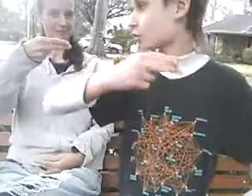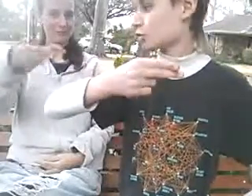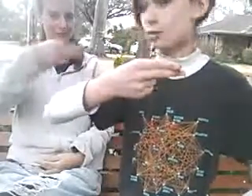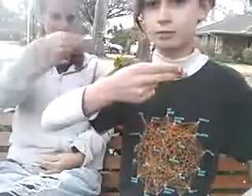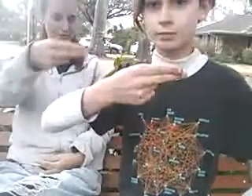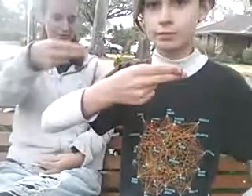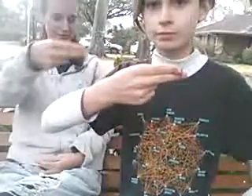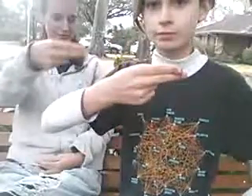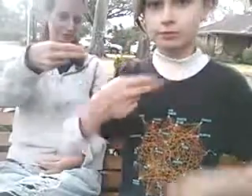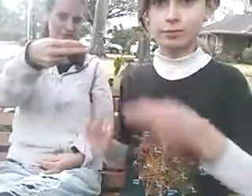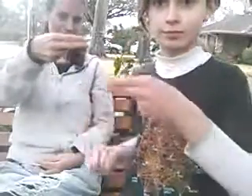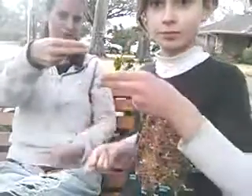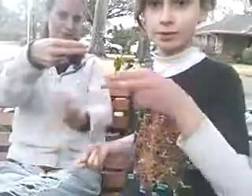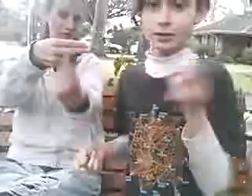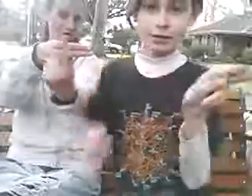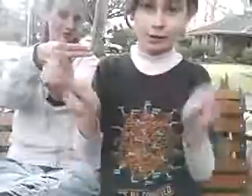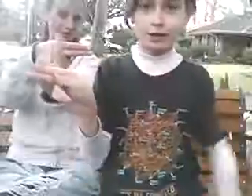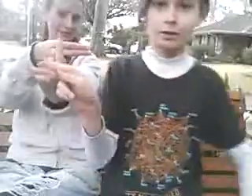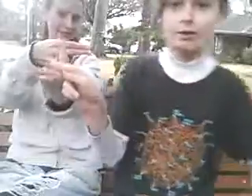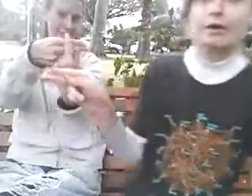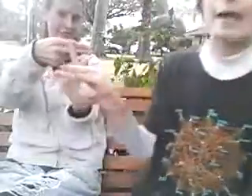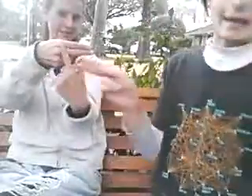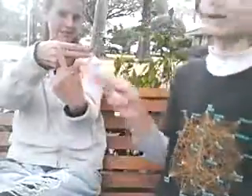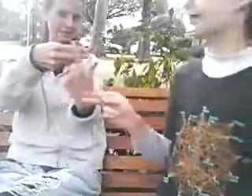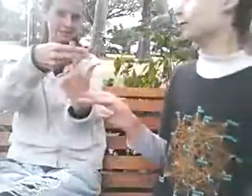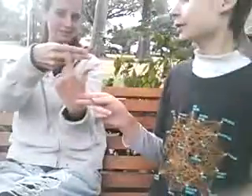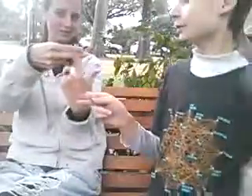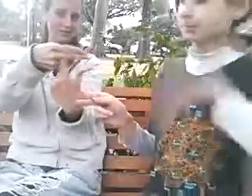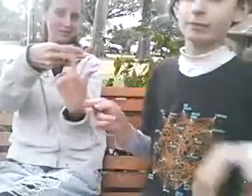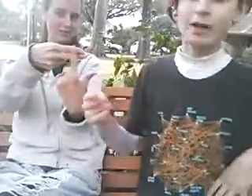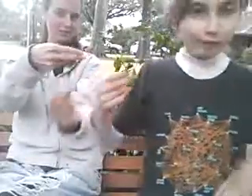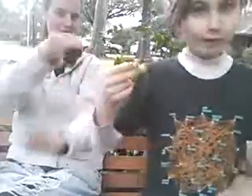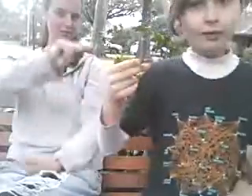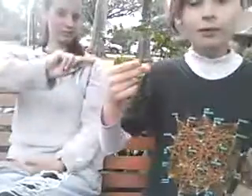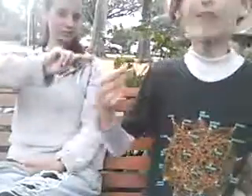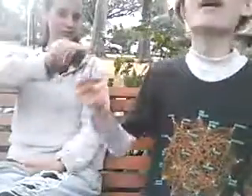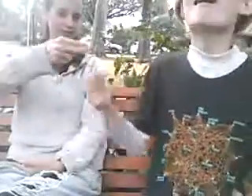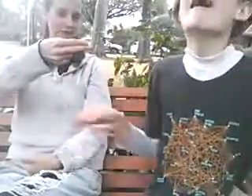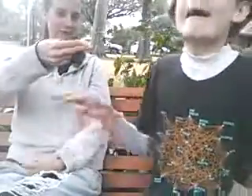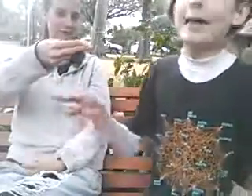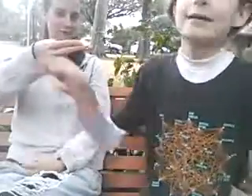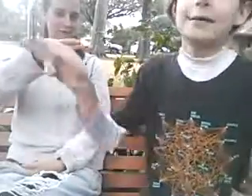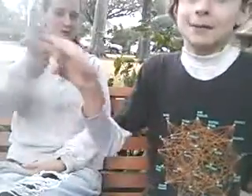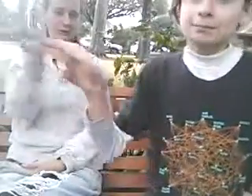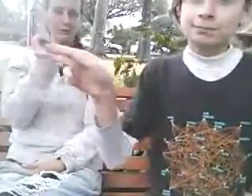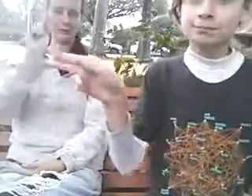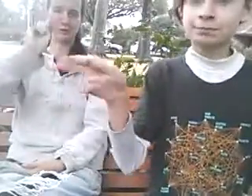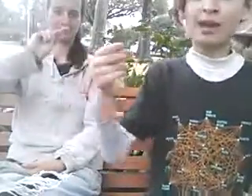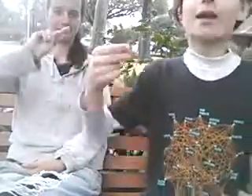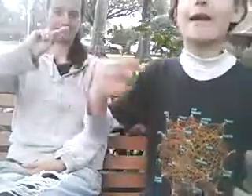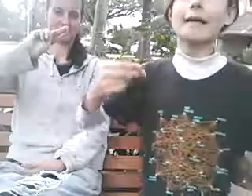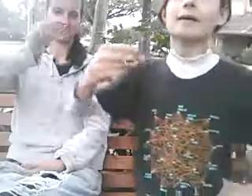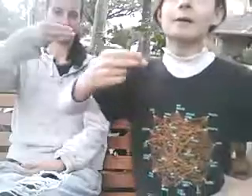H, It's just like, so what the audience sees is they see just the 2 fingers. So you'll see this and they'll